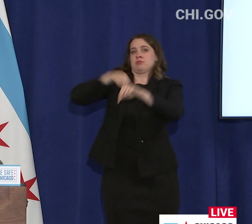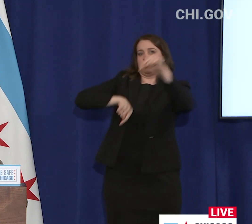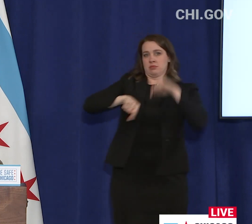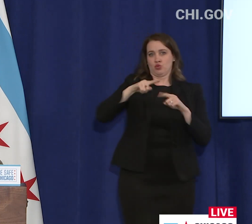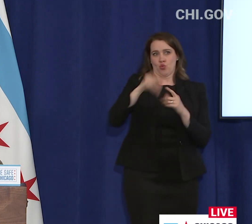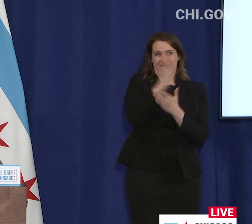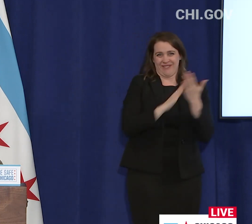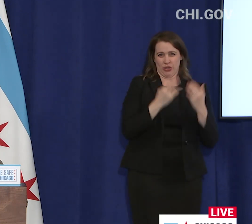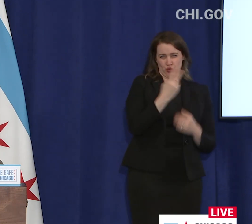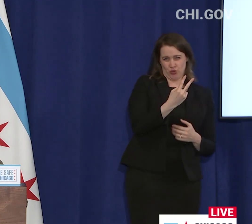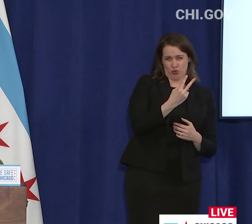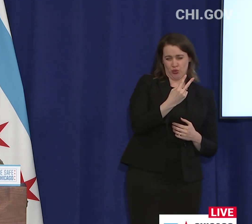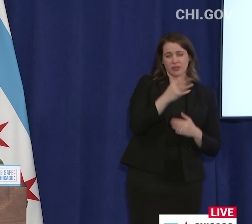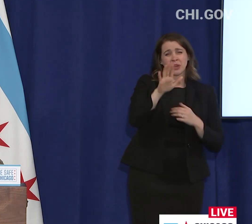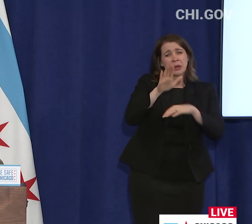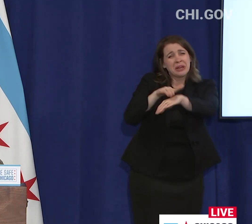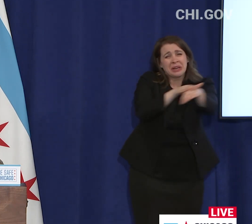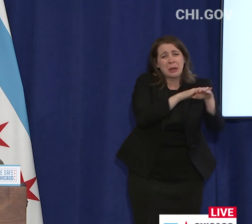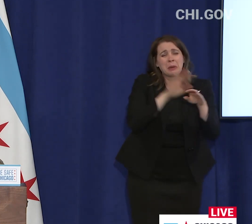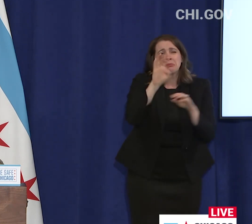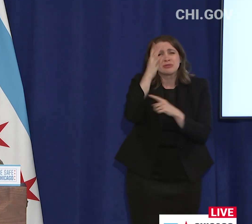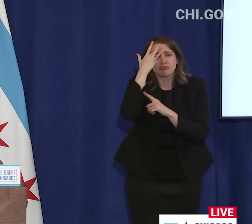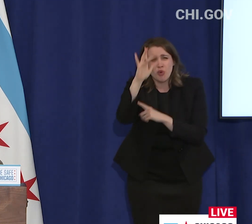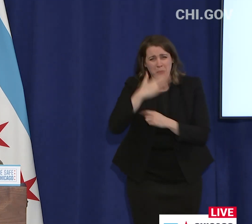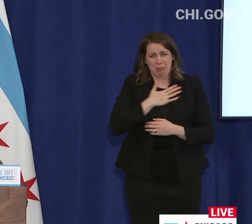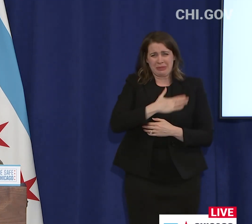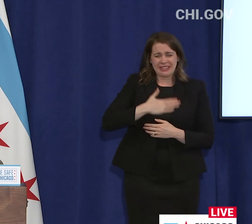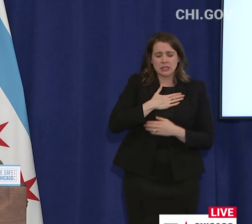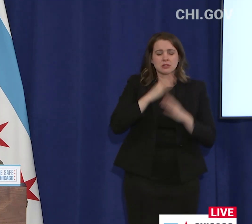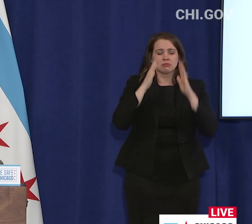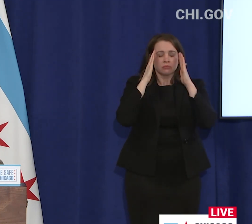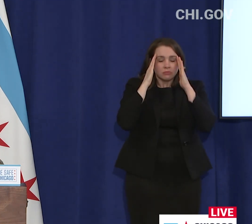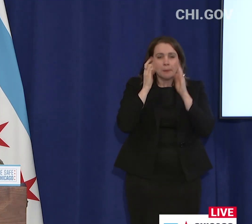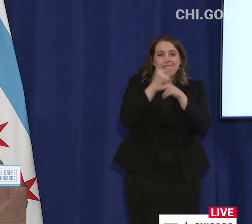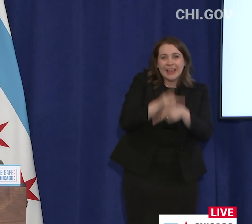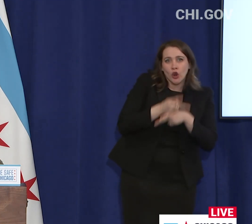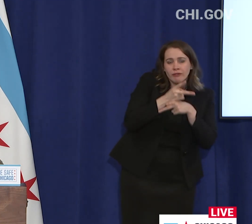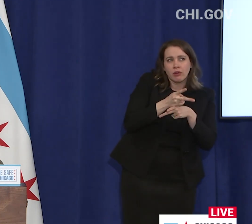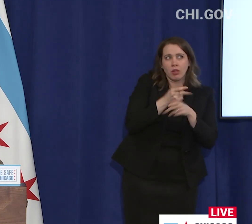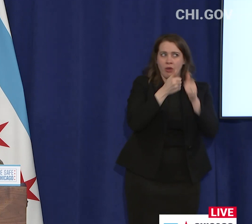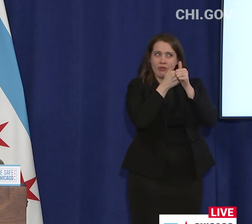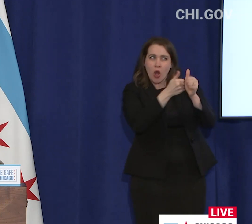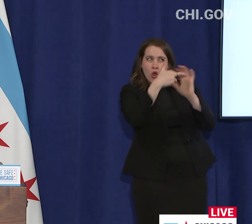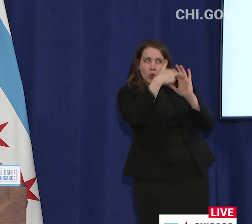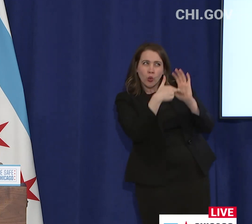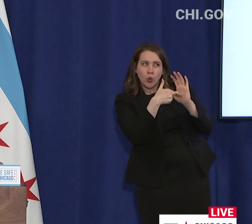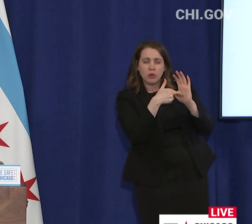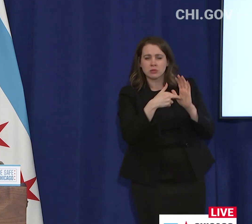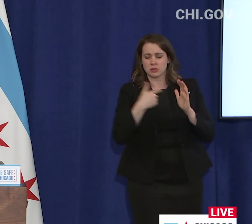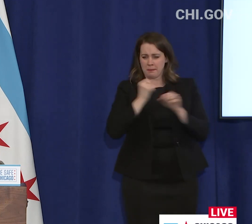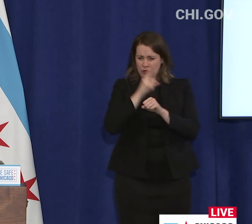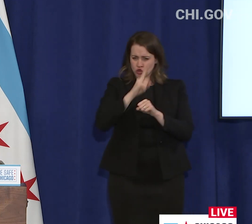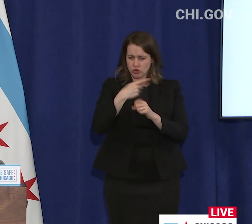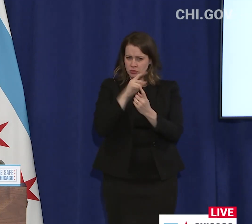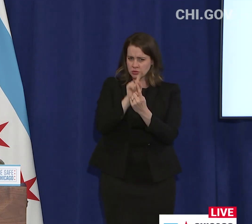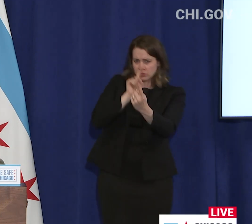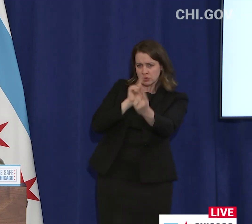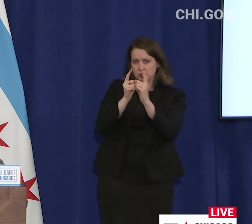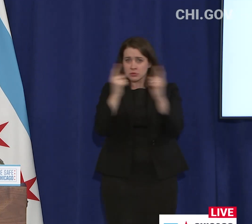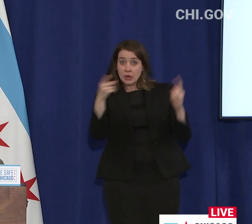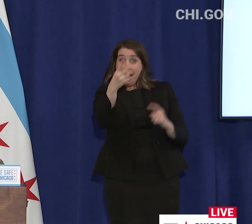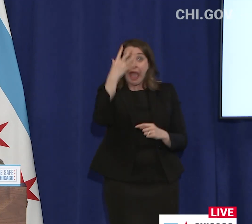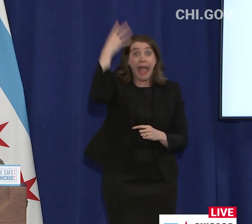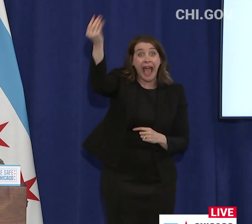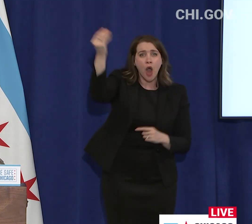So folks, let's just be smart. Let's follow the guidance. Let's follow the social distancing, wearing a face covering in